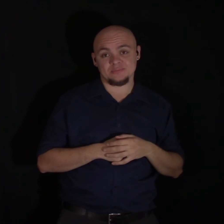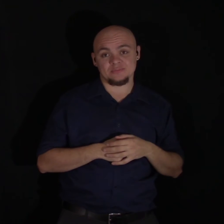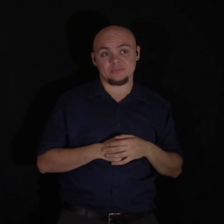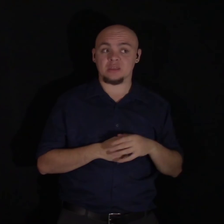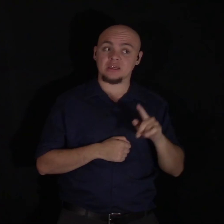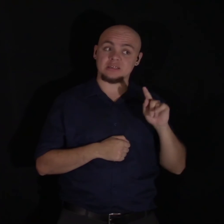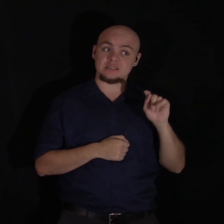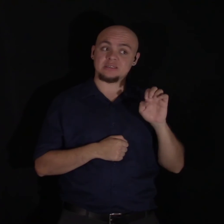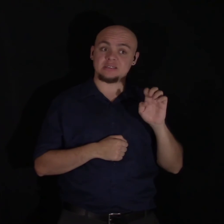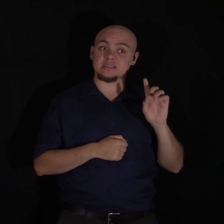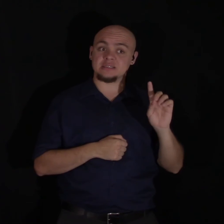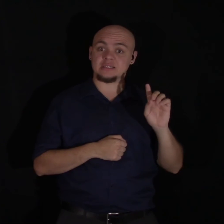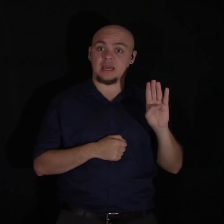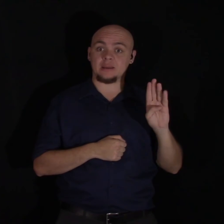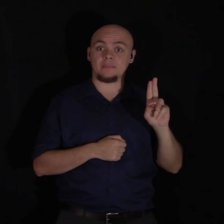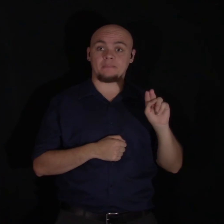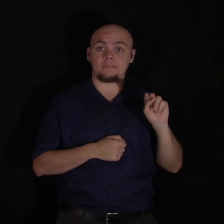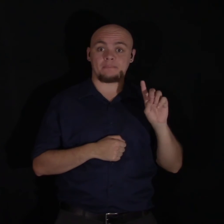Ted Bundy is very good looking.